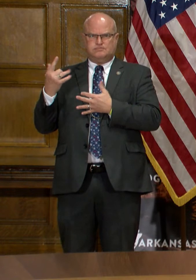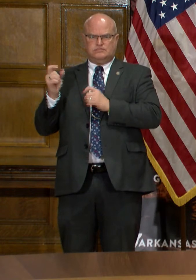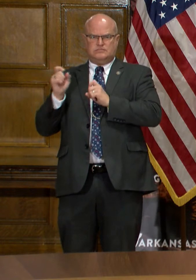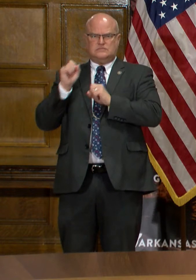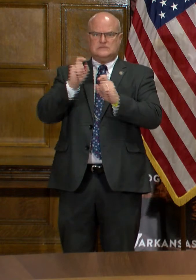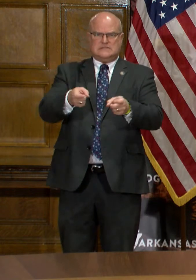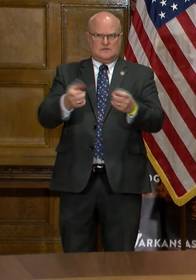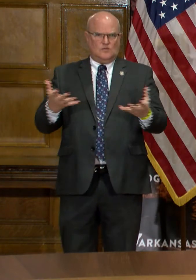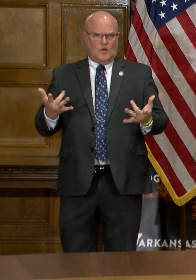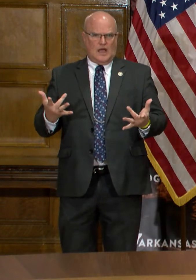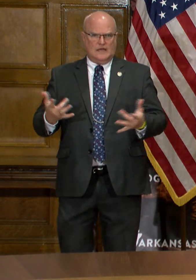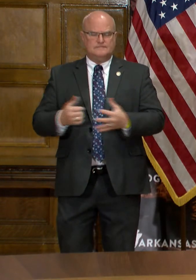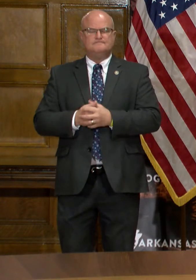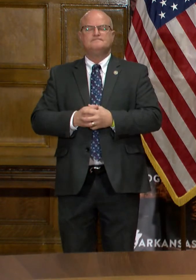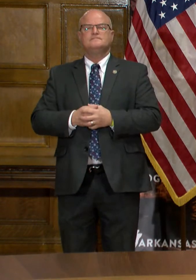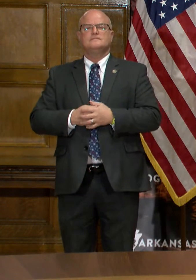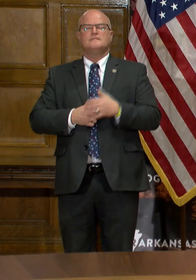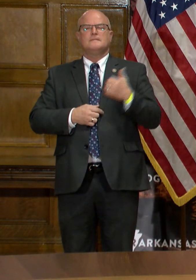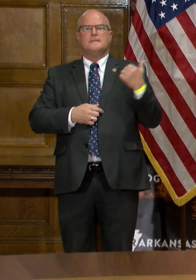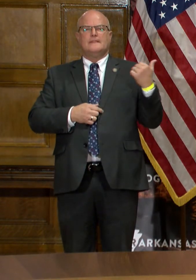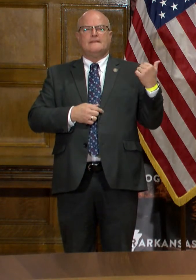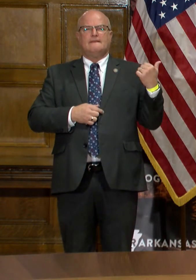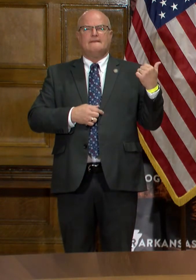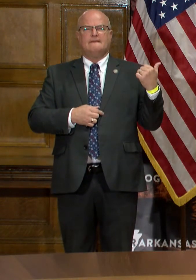delay? Well,